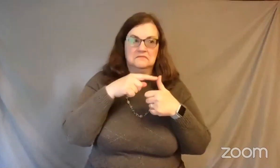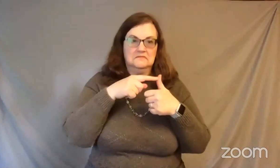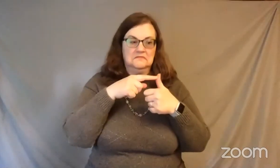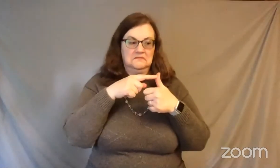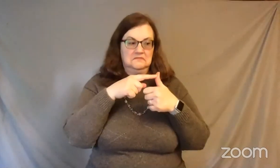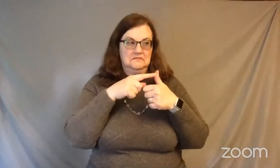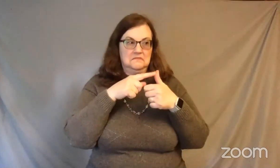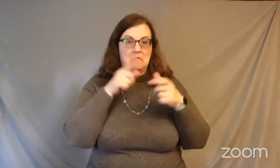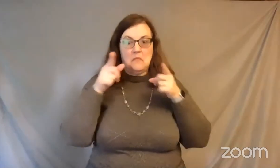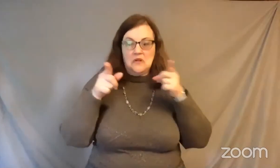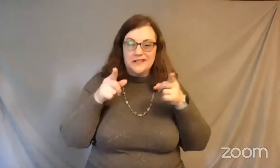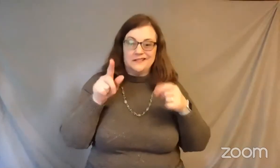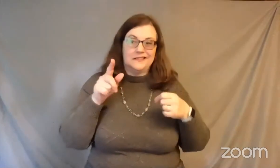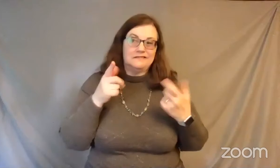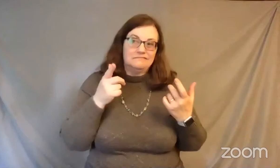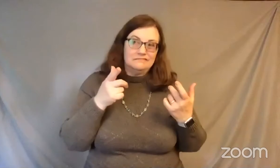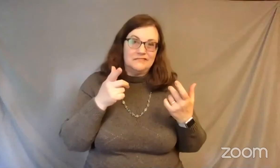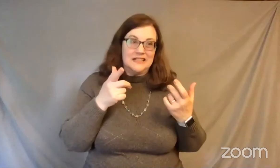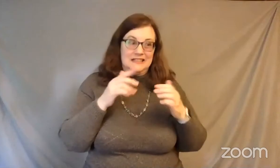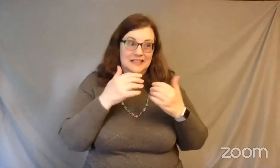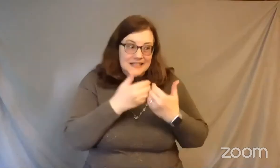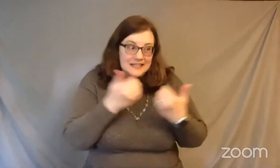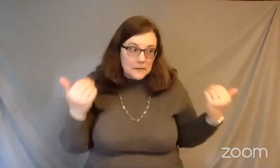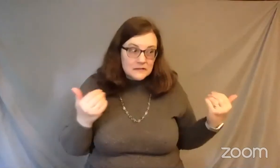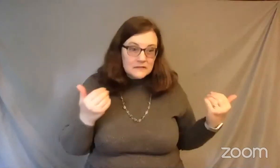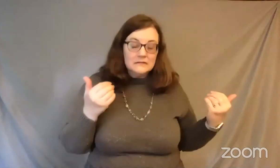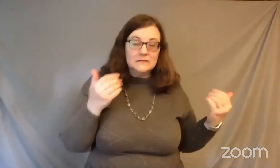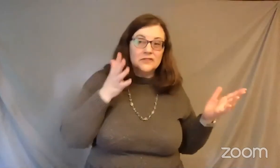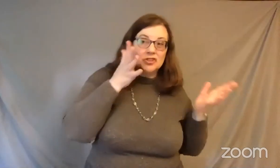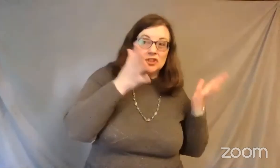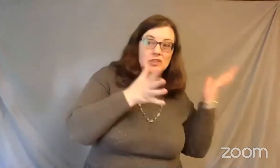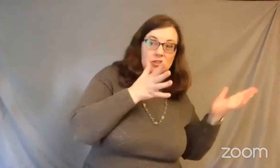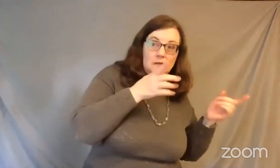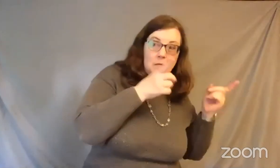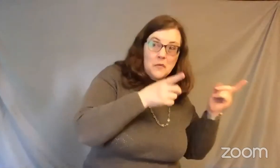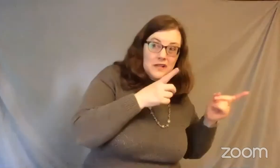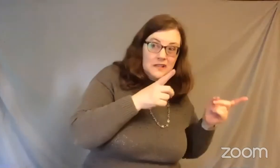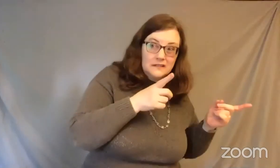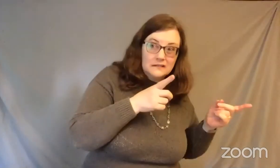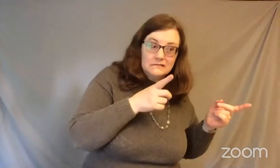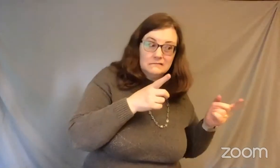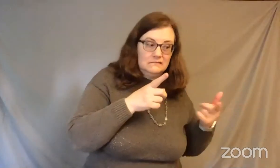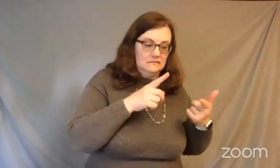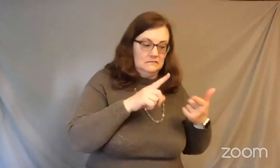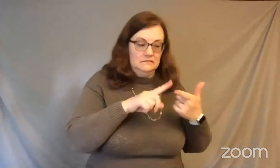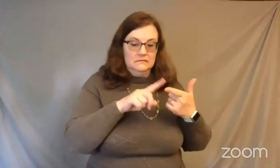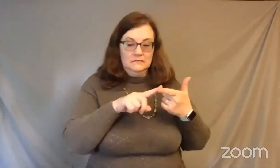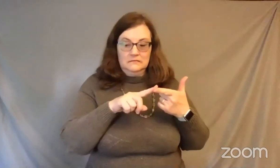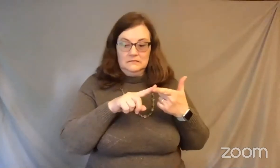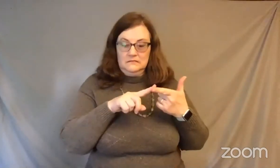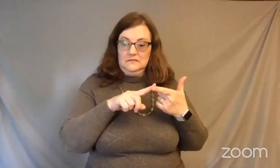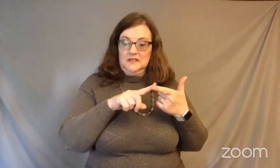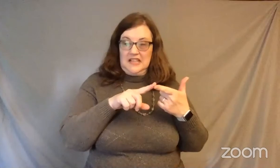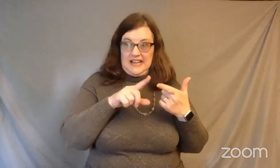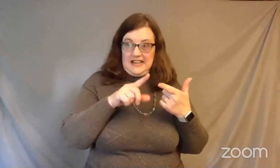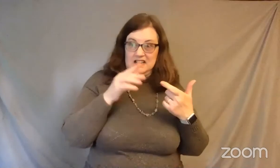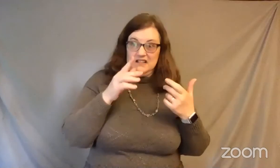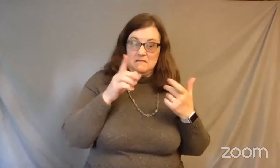So we have several research questions. Is pointing, gestural pointing, distinct from